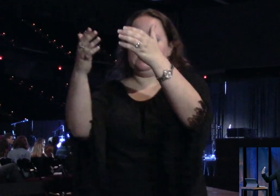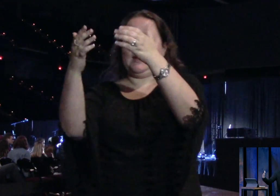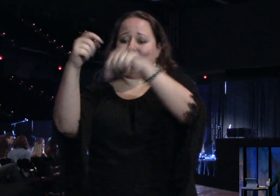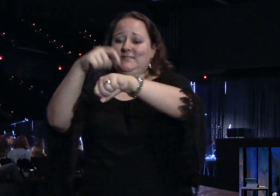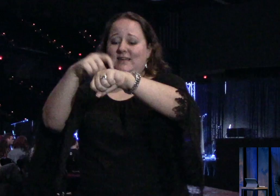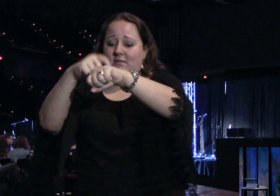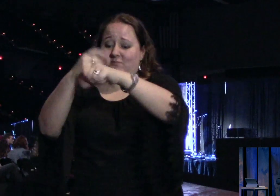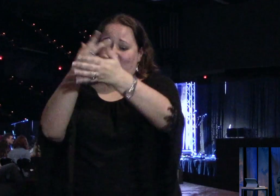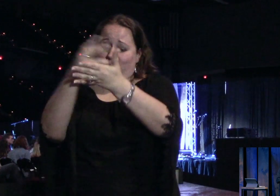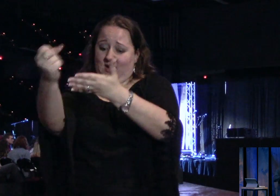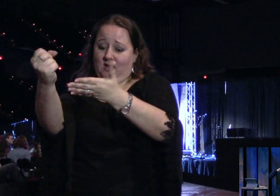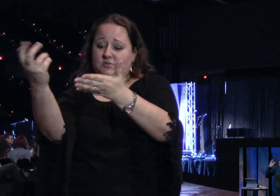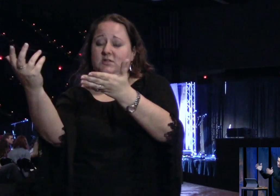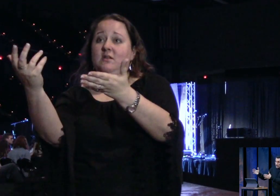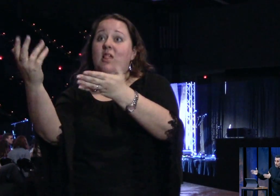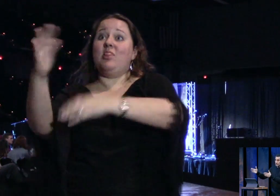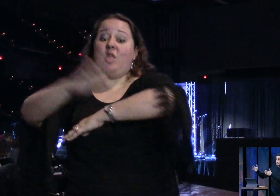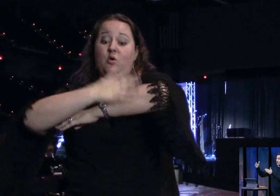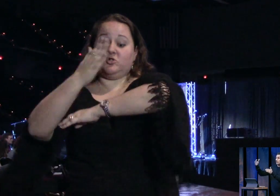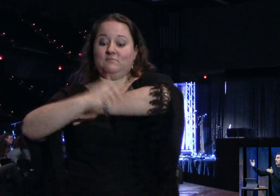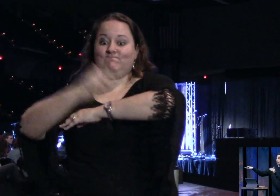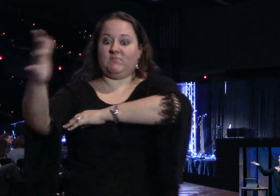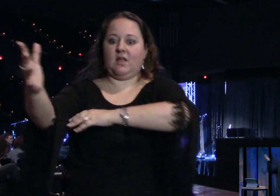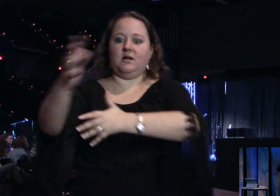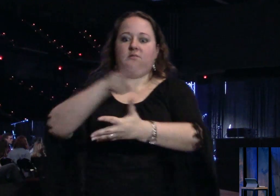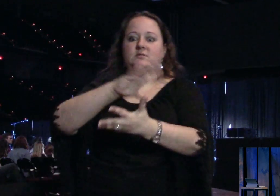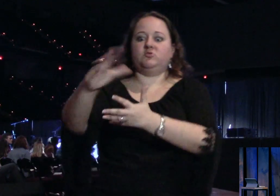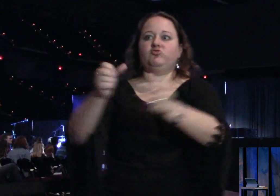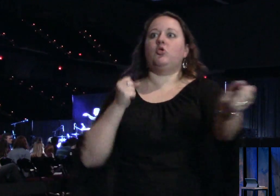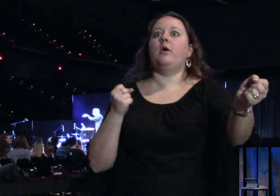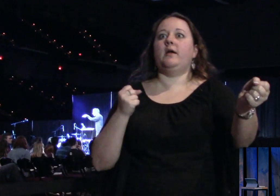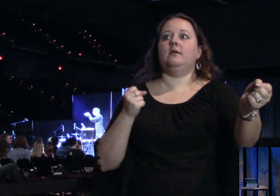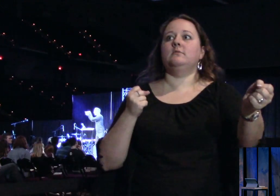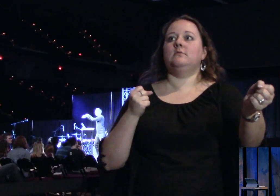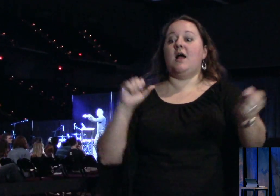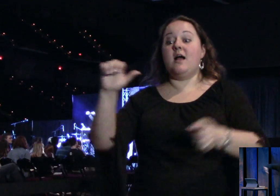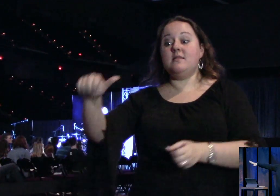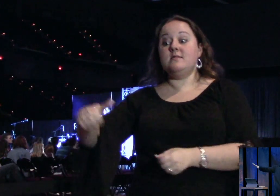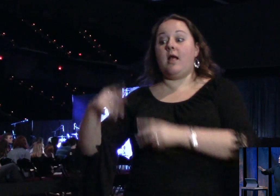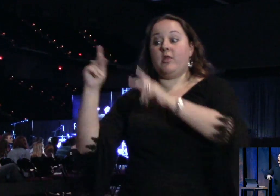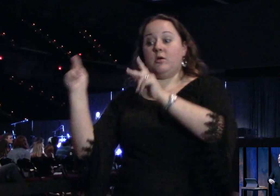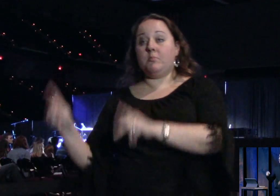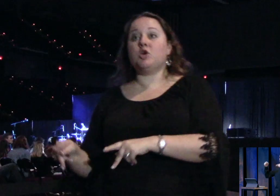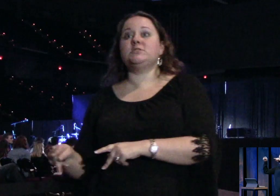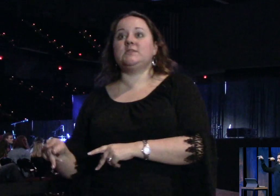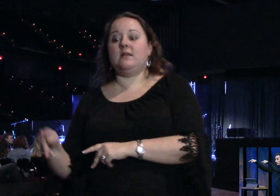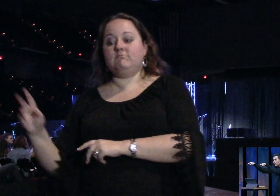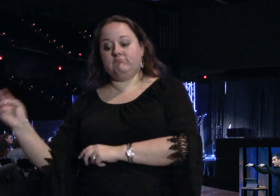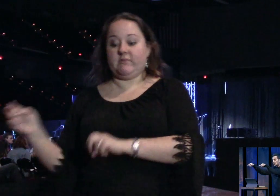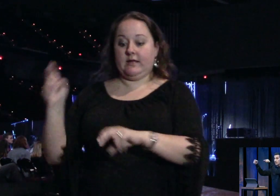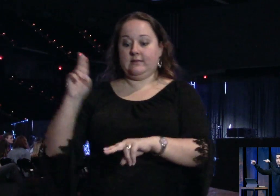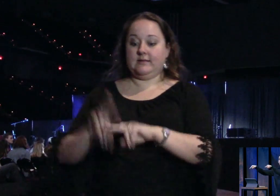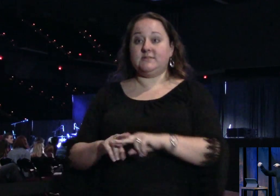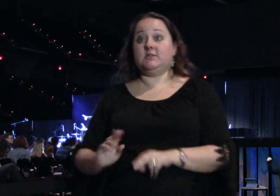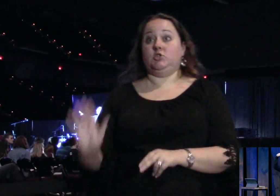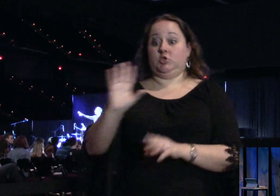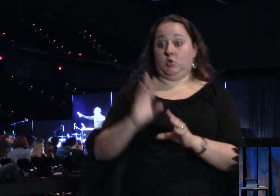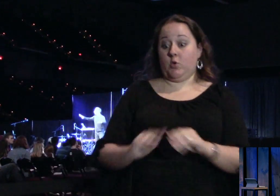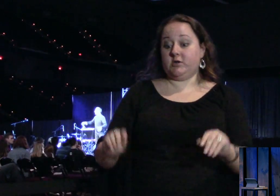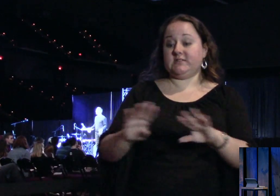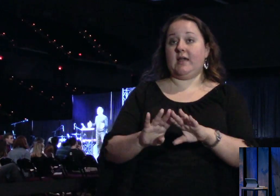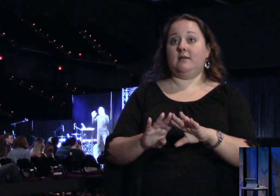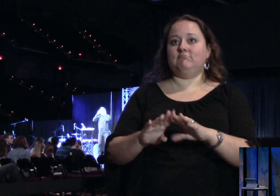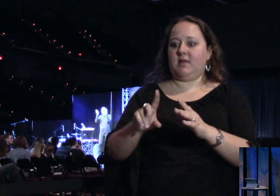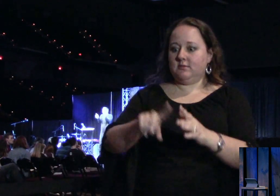building a sandcastle, and then after your time is done, the ocean tide comes and washes it all away, and someone else moves onto